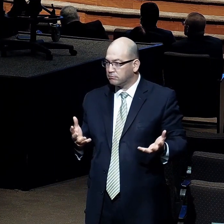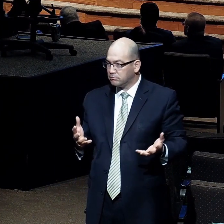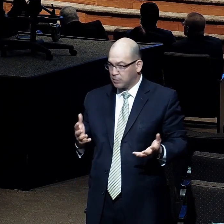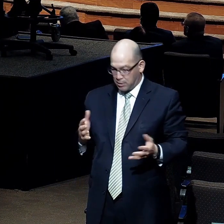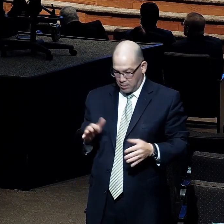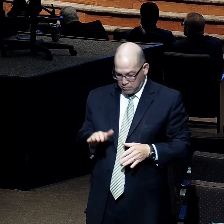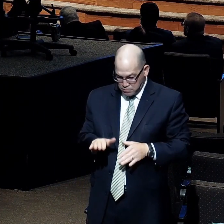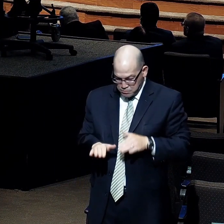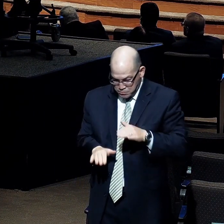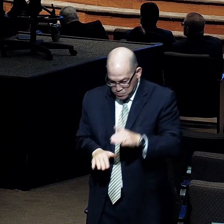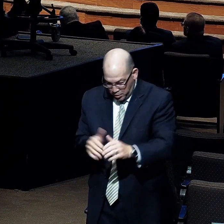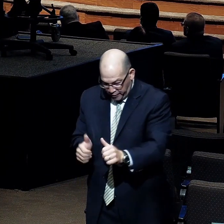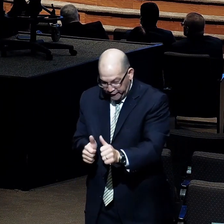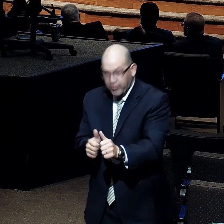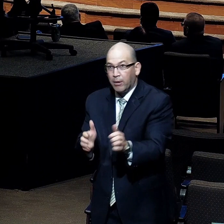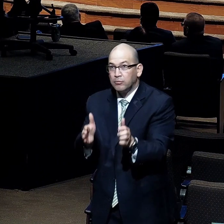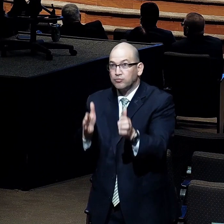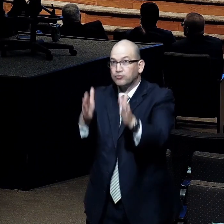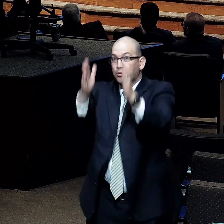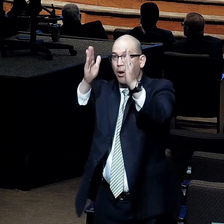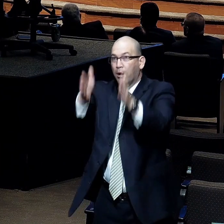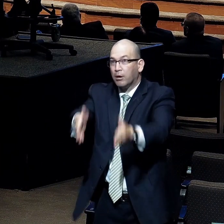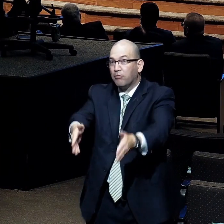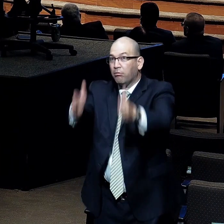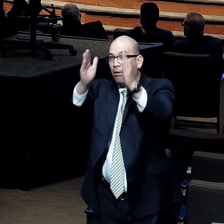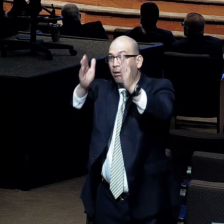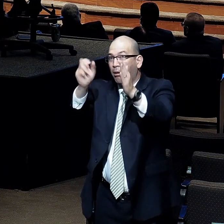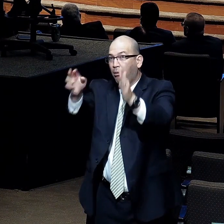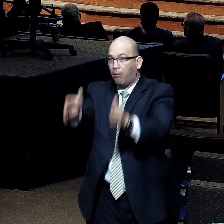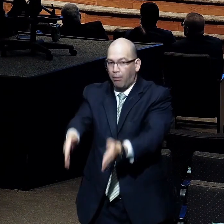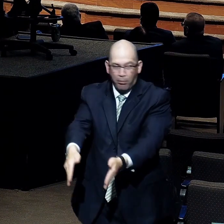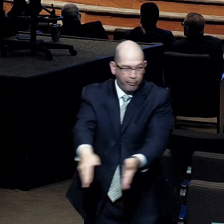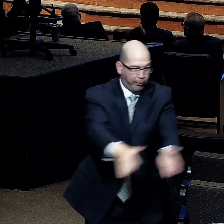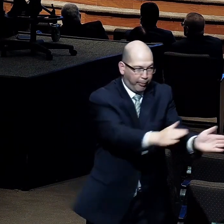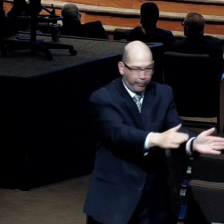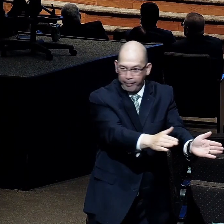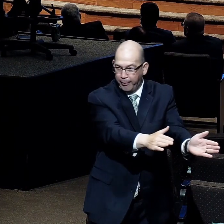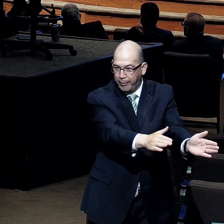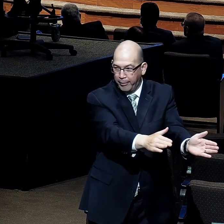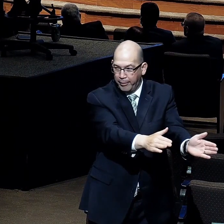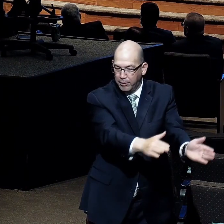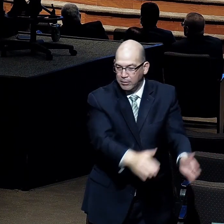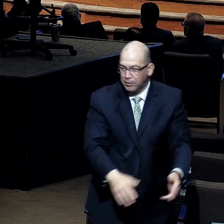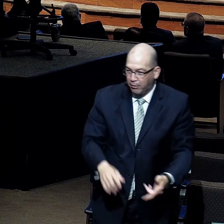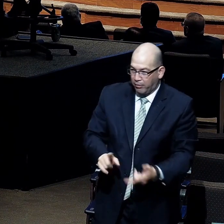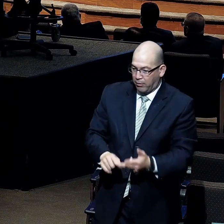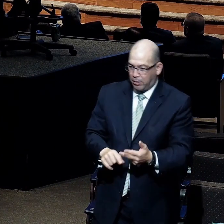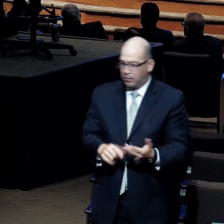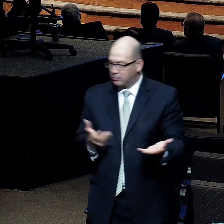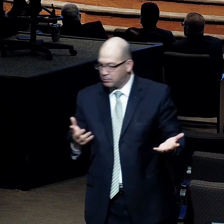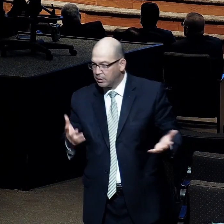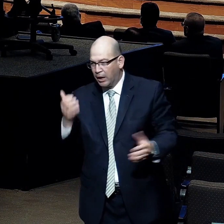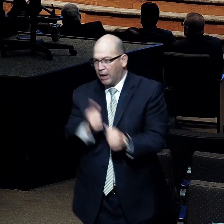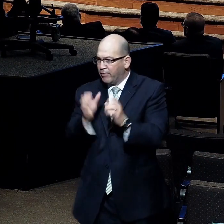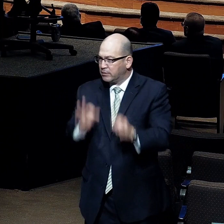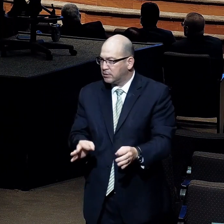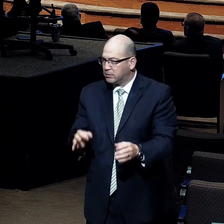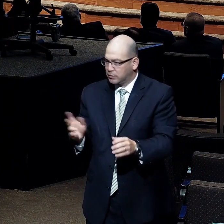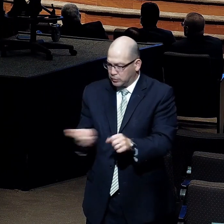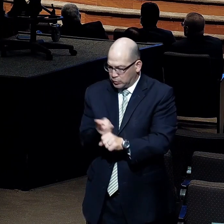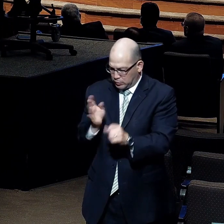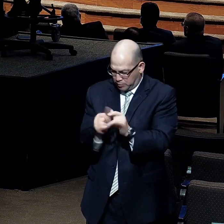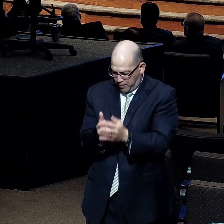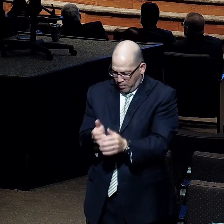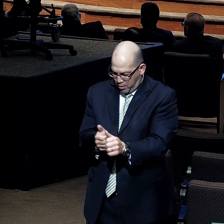now putting you on a path in a right direction? And we've seen the determinant. Make every decision with this book right here. This is the